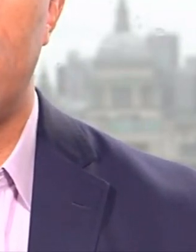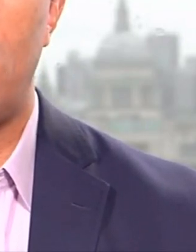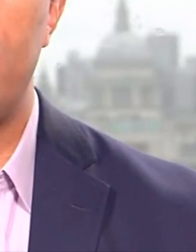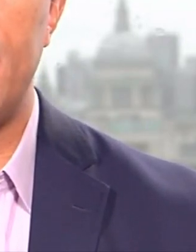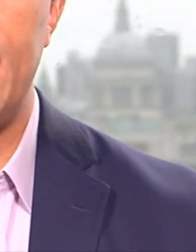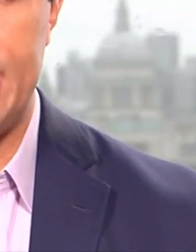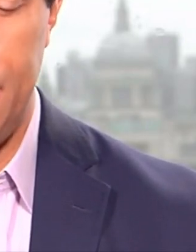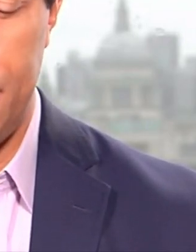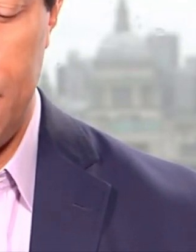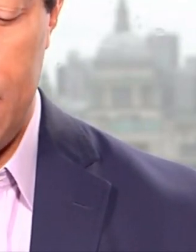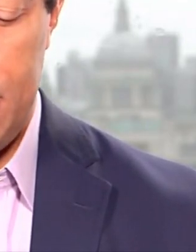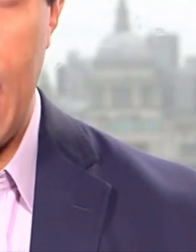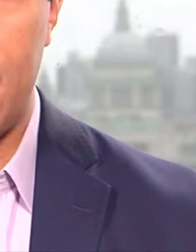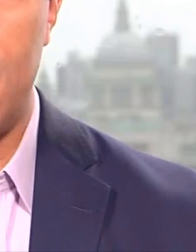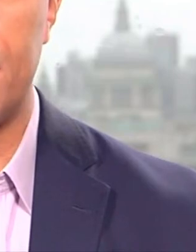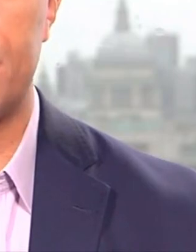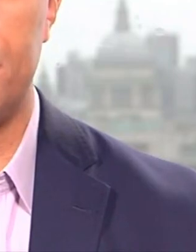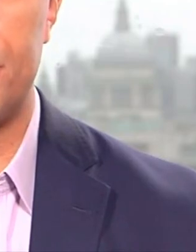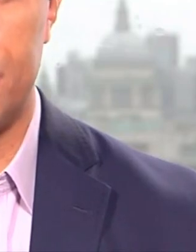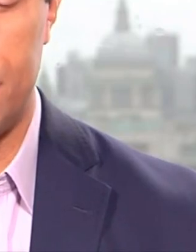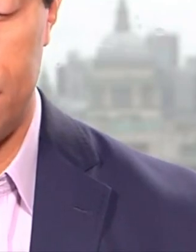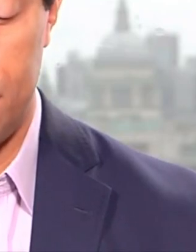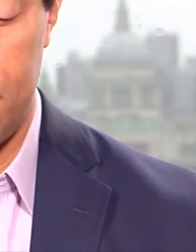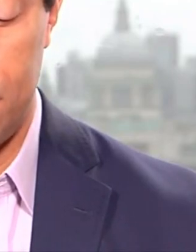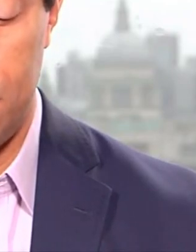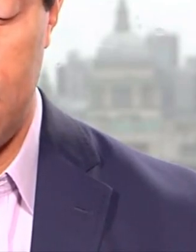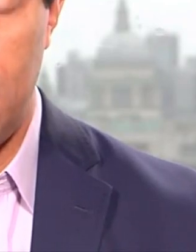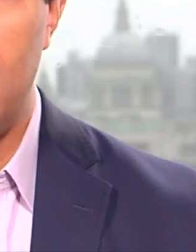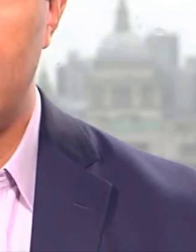support COVID-19 diagnostic solutions.